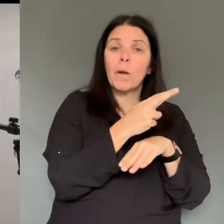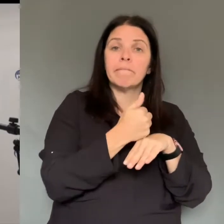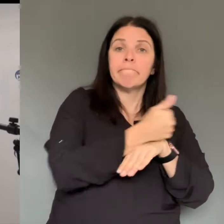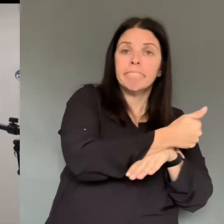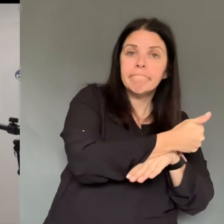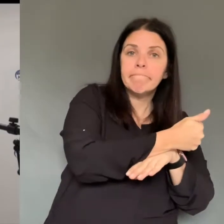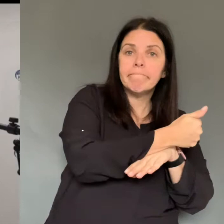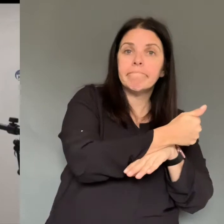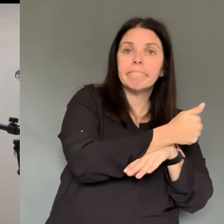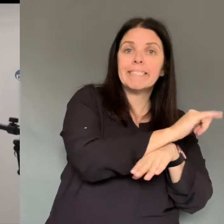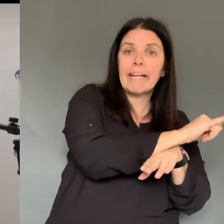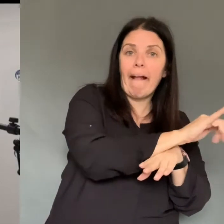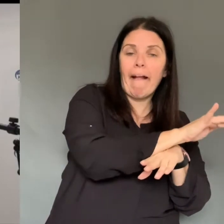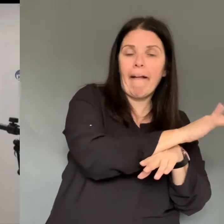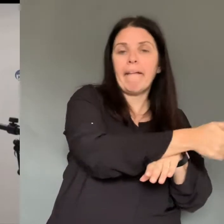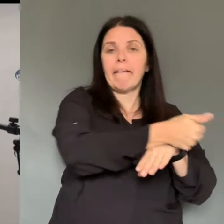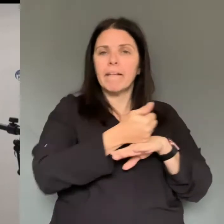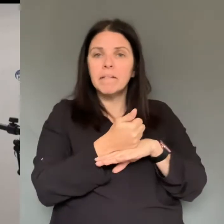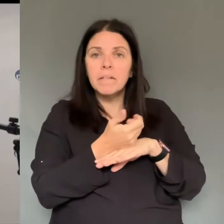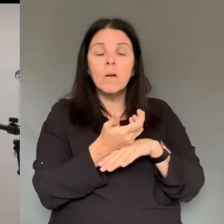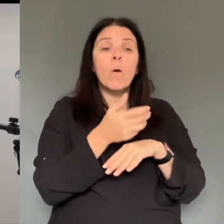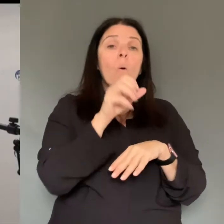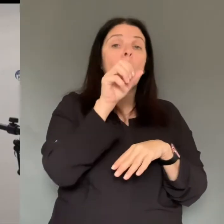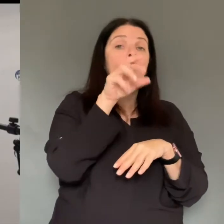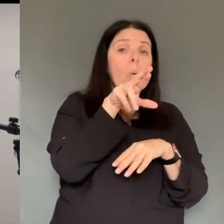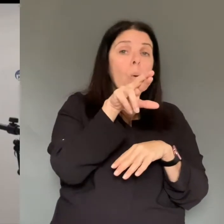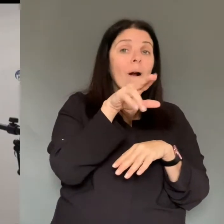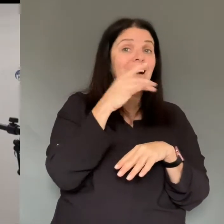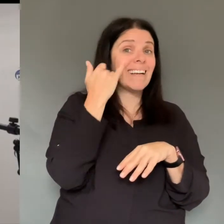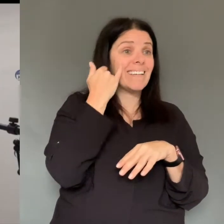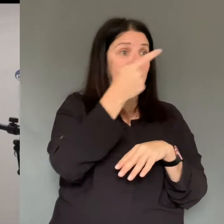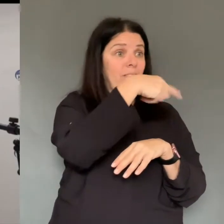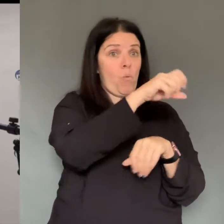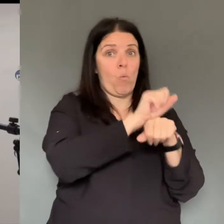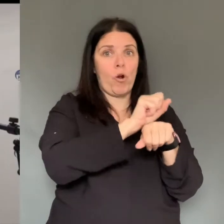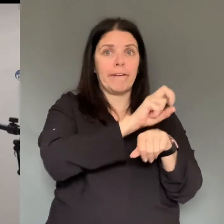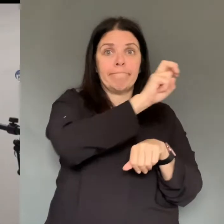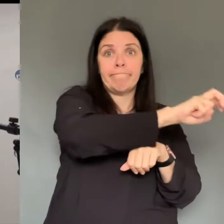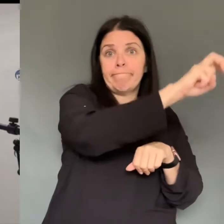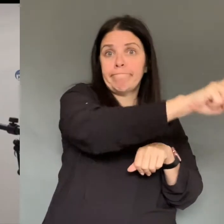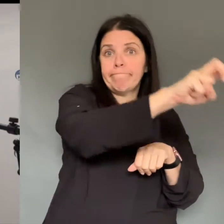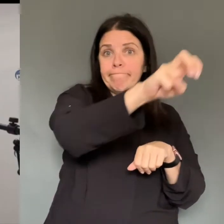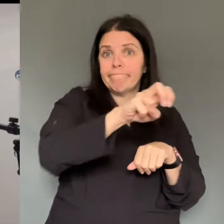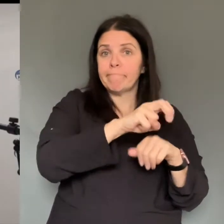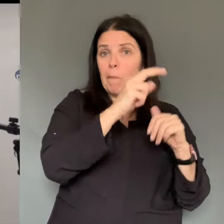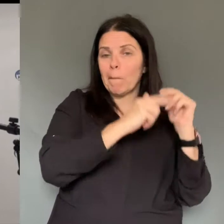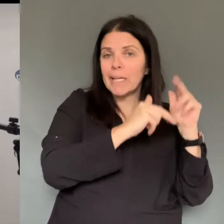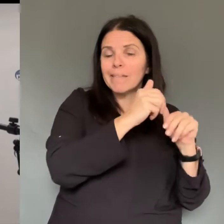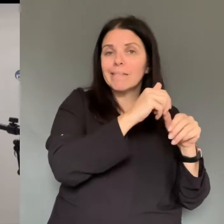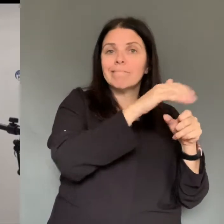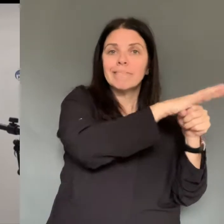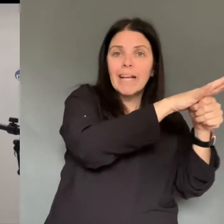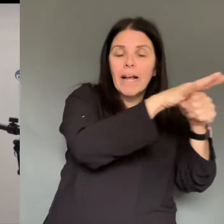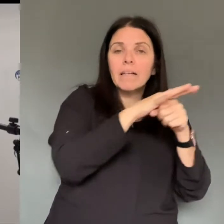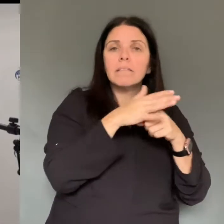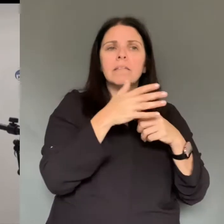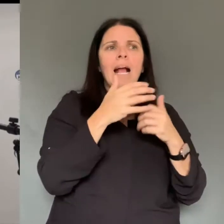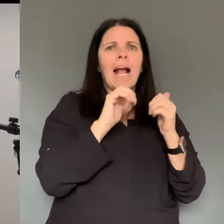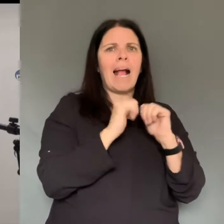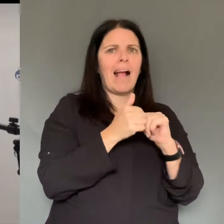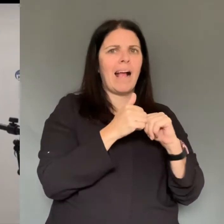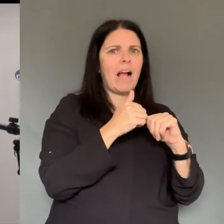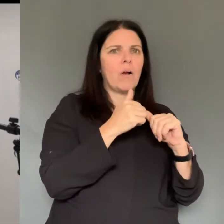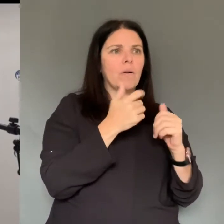back maybe the end of the weekend or something, just to limit that movement and as much as possible. And the